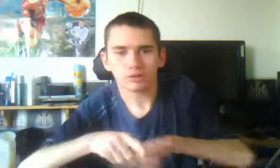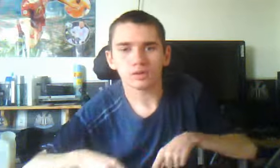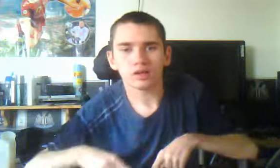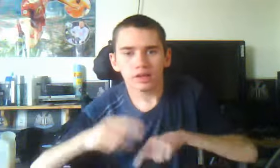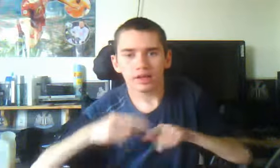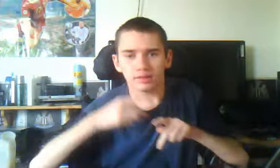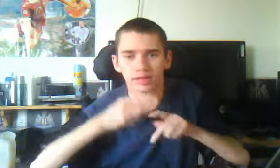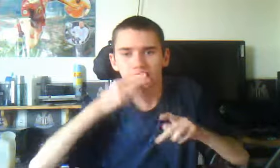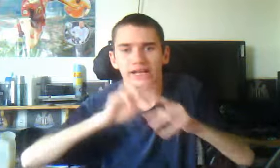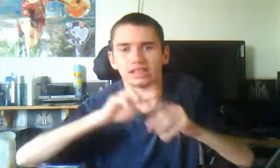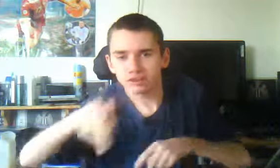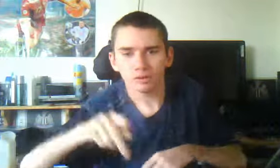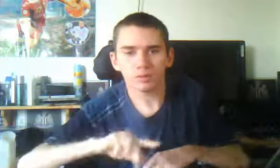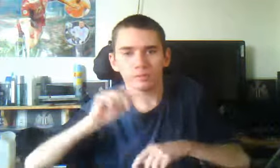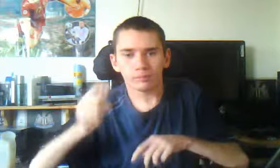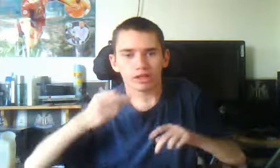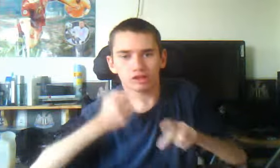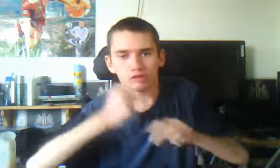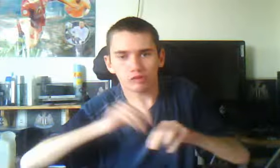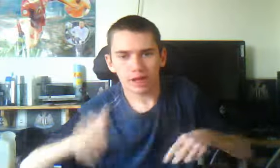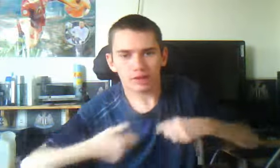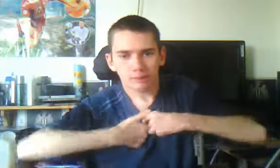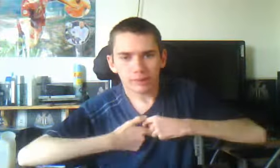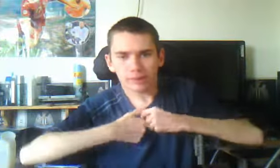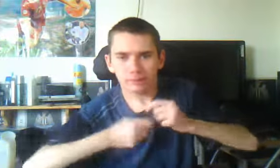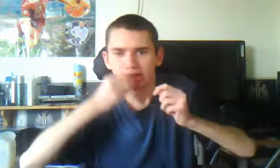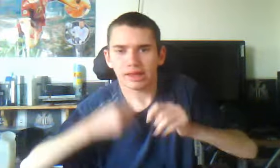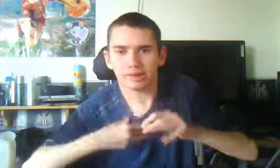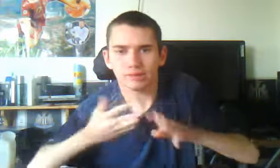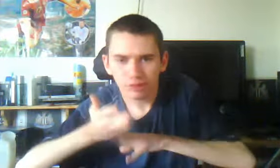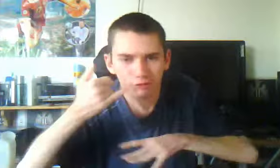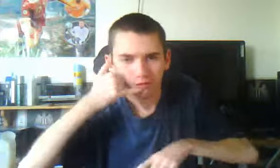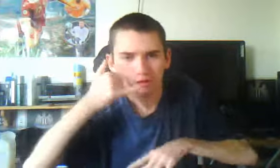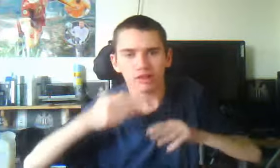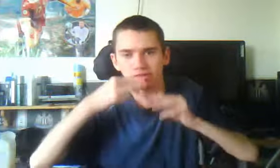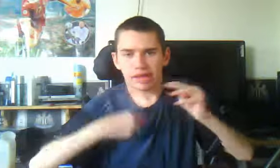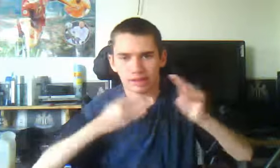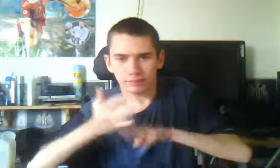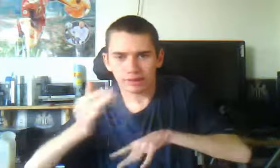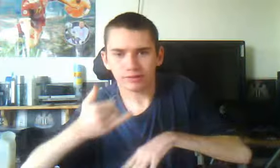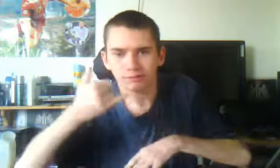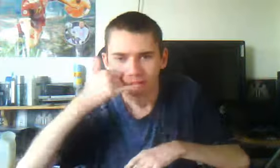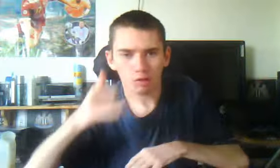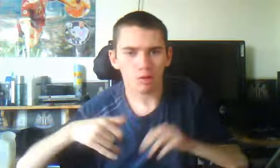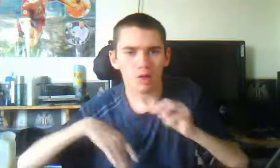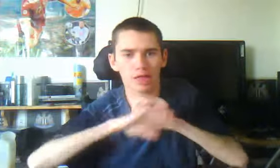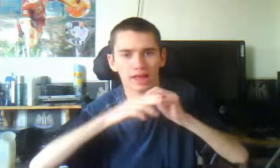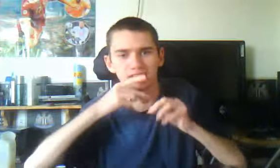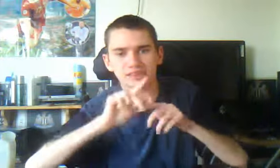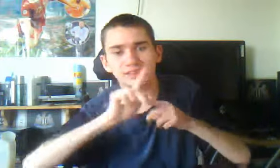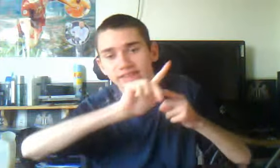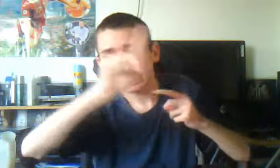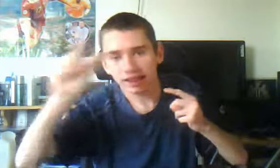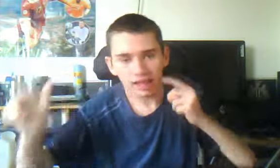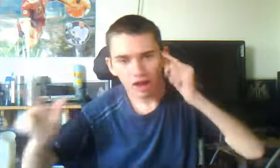I just wanna kiss you, but I can't right now, so baby, kiss me through the phone. Kiss me through the phone. I'll see you later on,